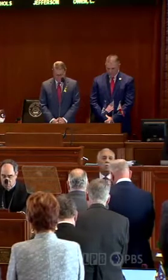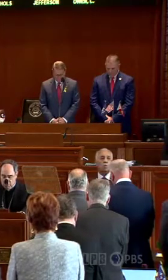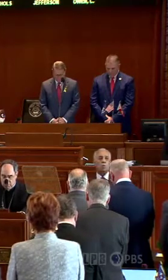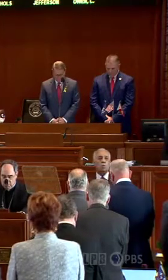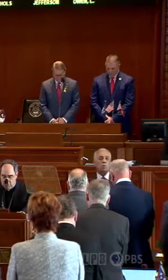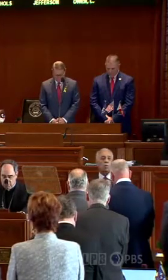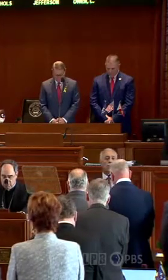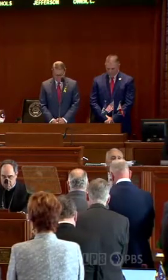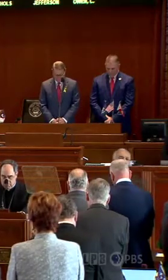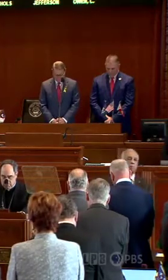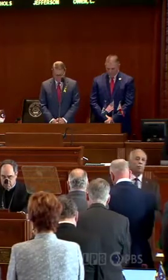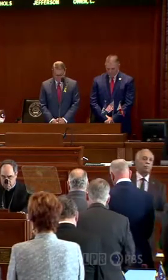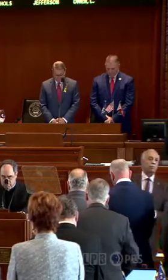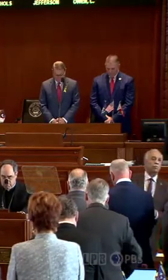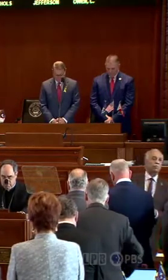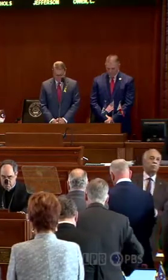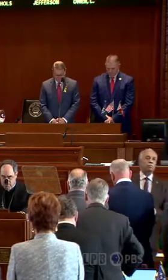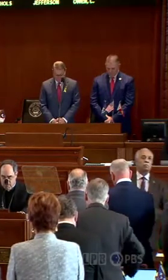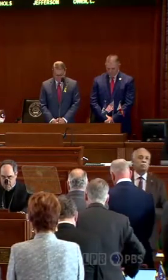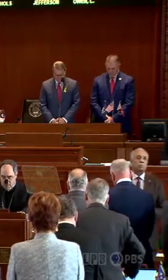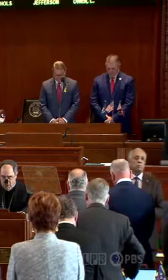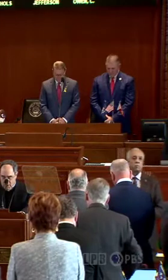the work of the people.